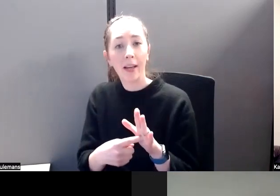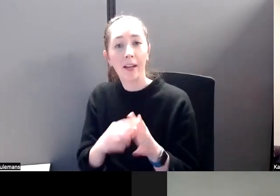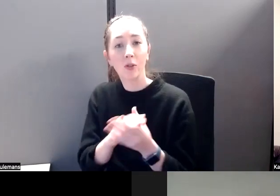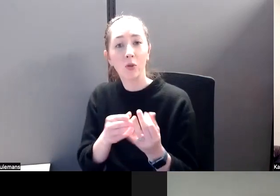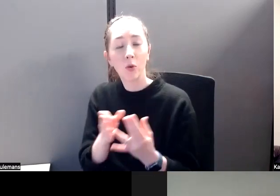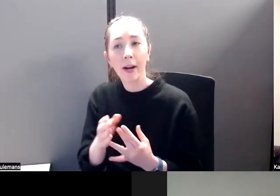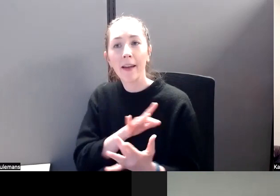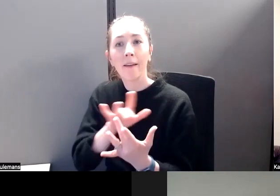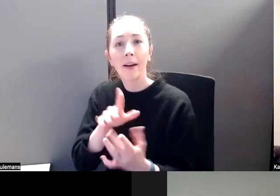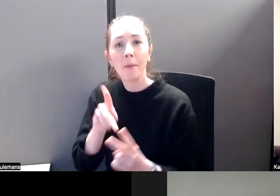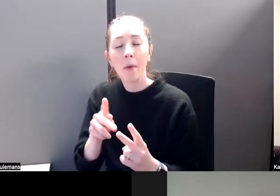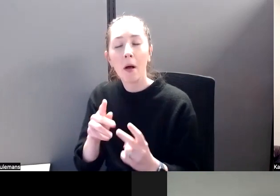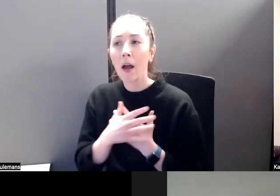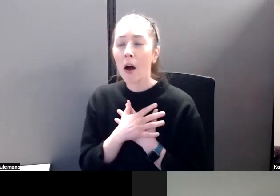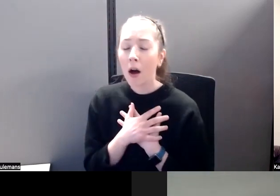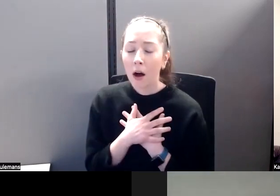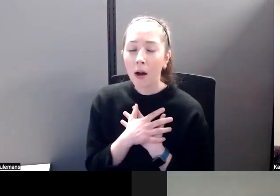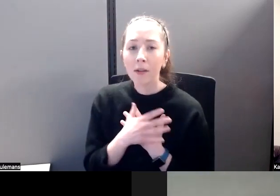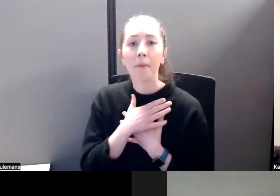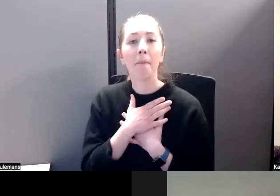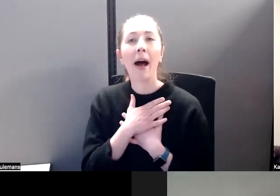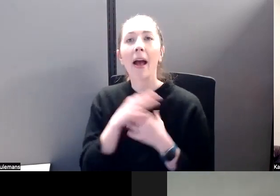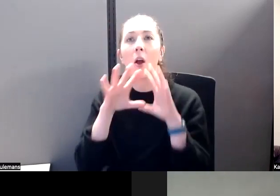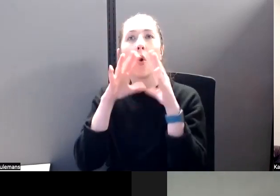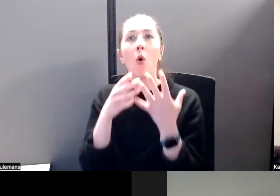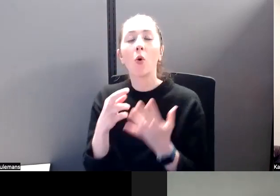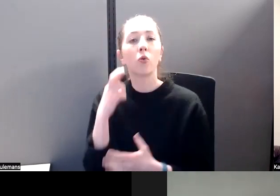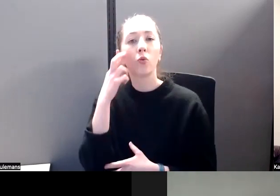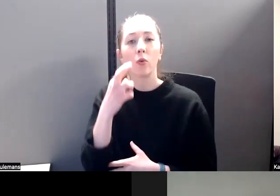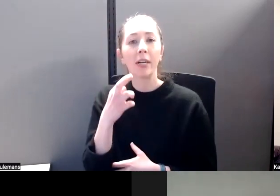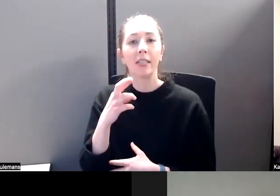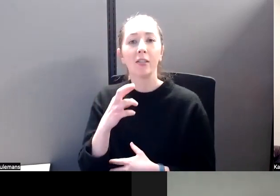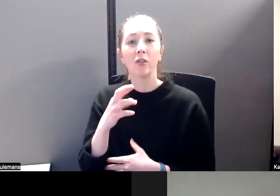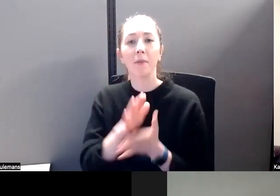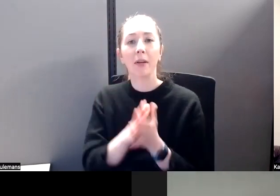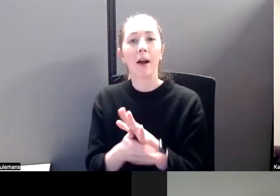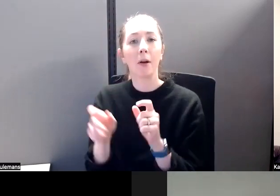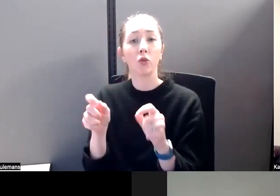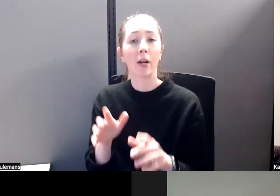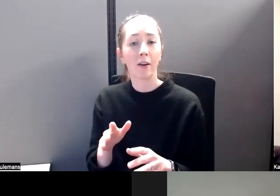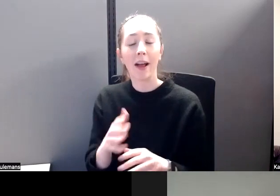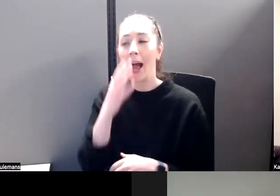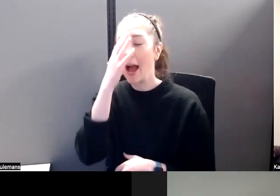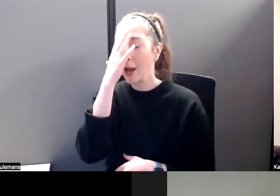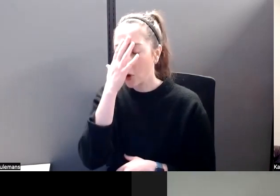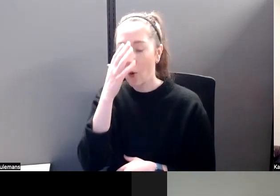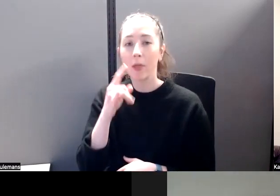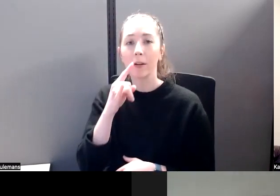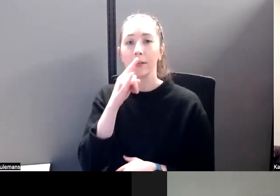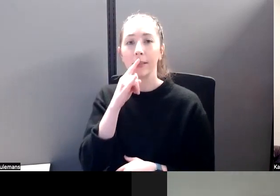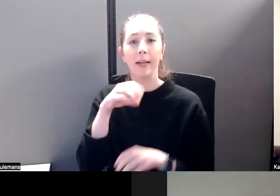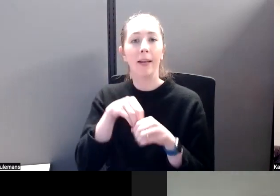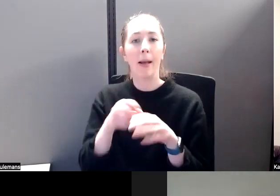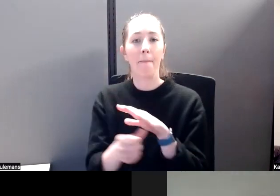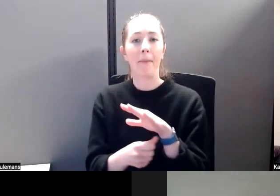reaching people. Like my whole reason to be a filmmaker is because I know that there's a kid in a basement